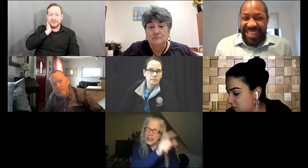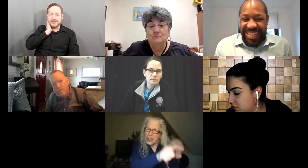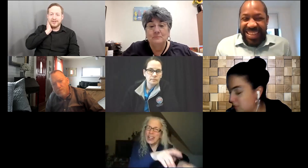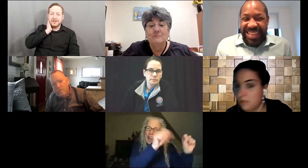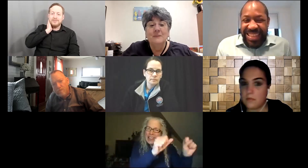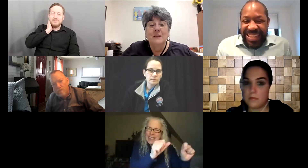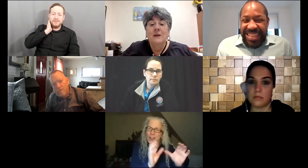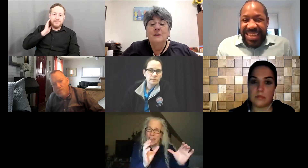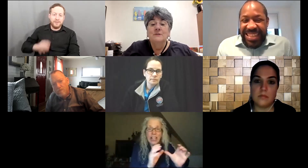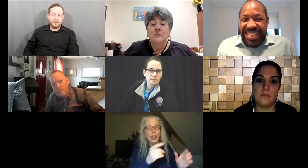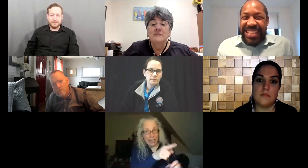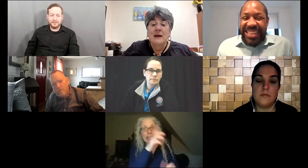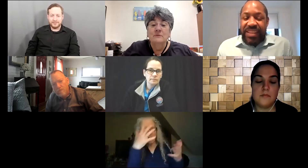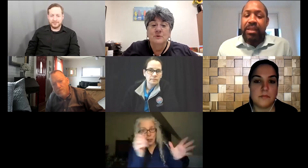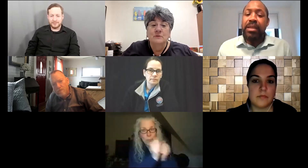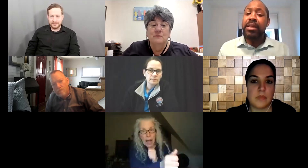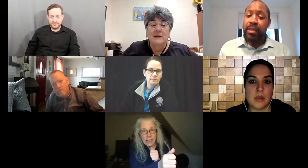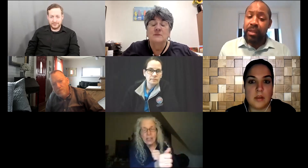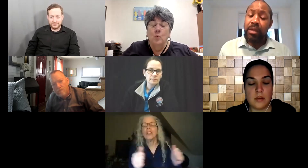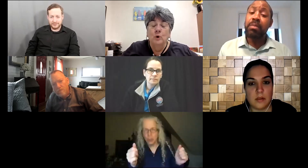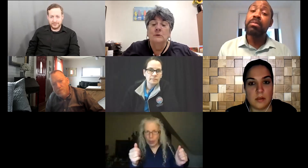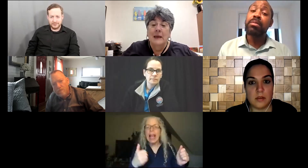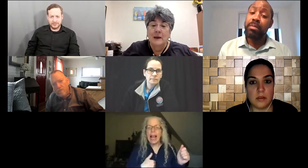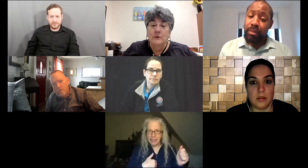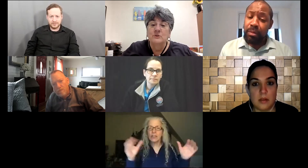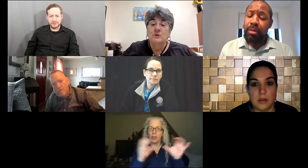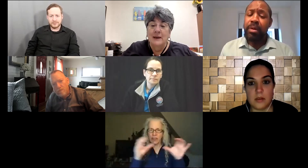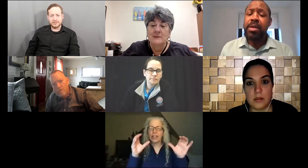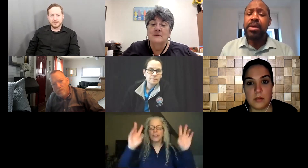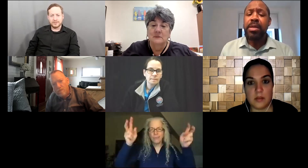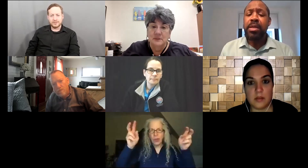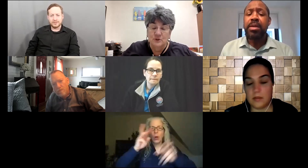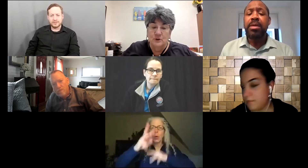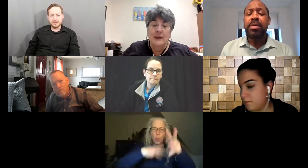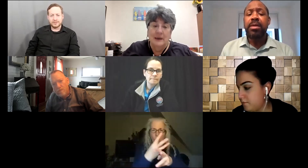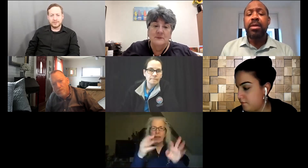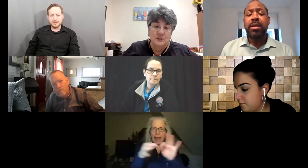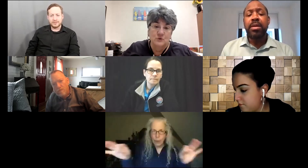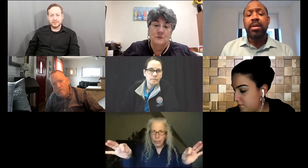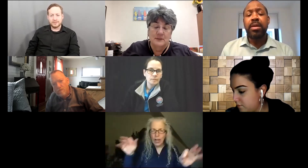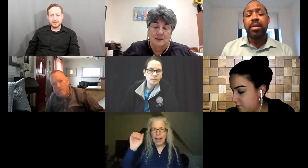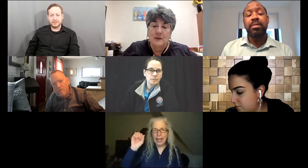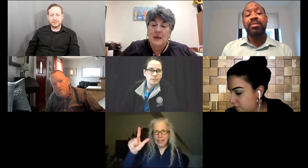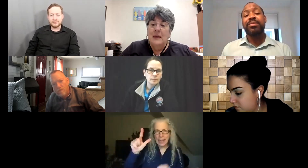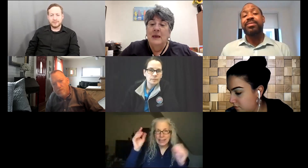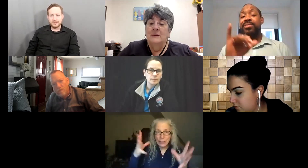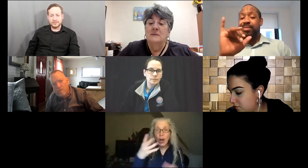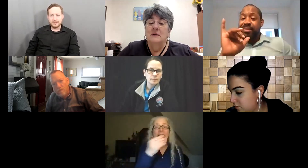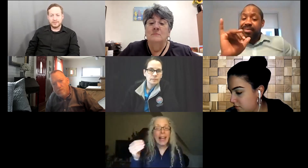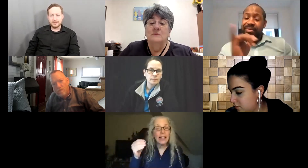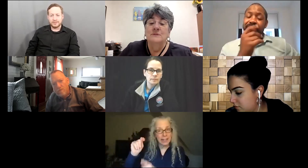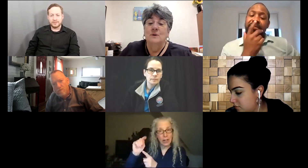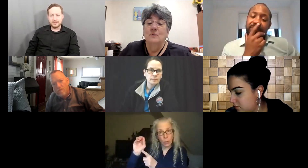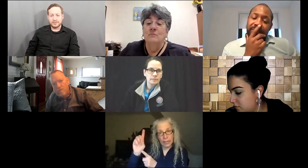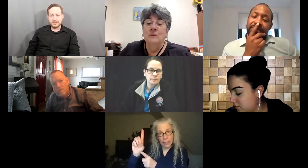did. So he's now certified as a world language ASL teacher and a teacher of the deaf.